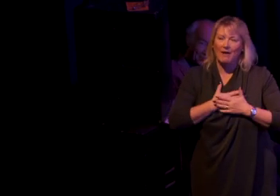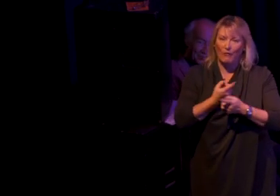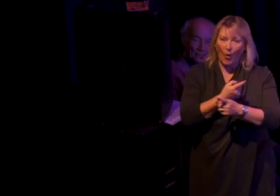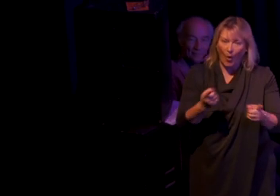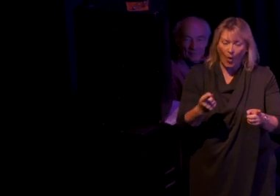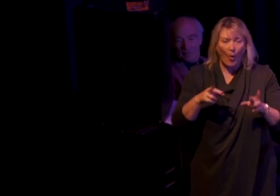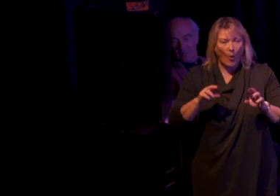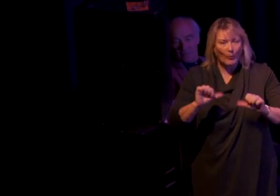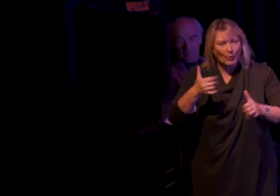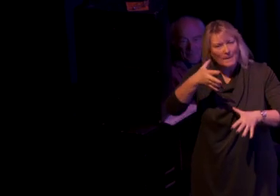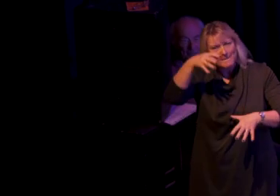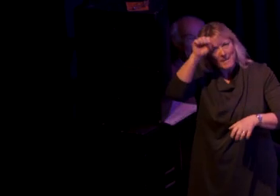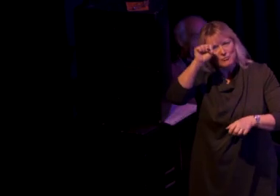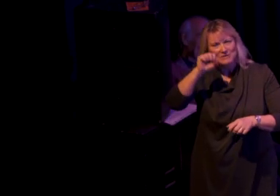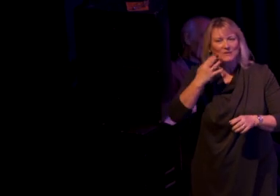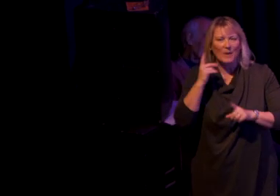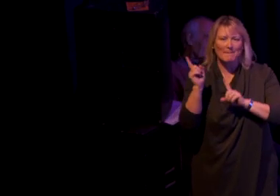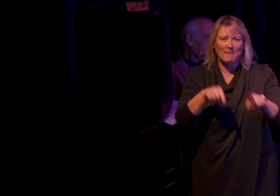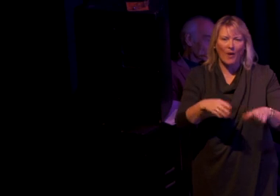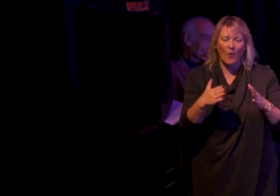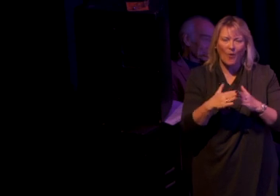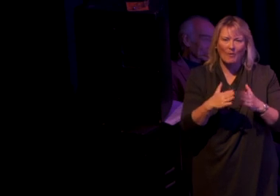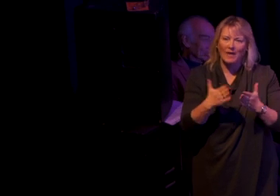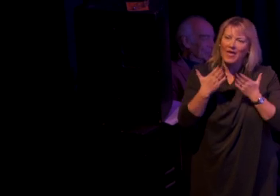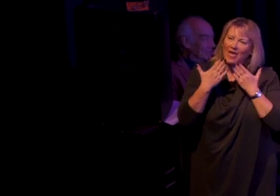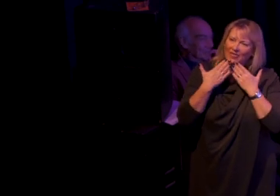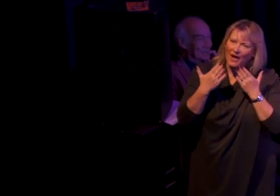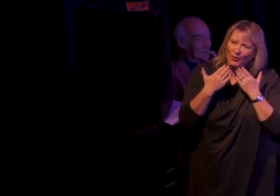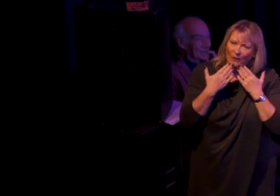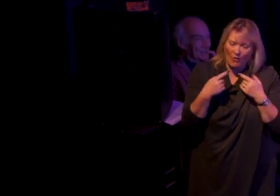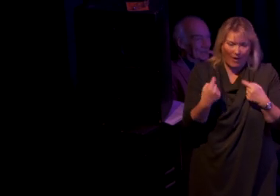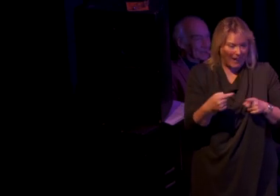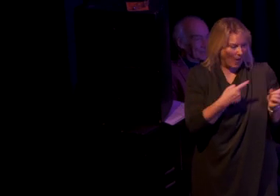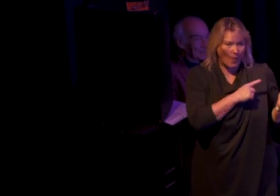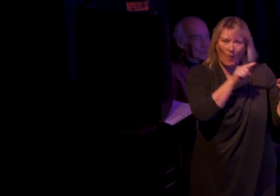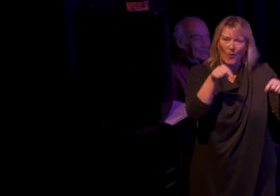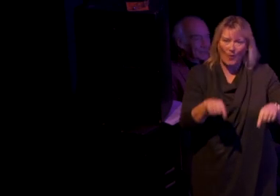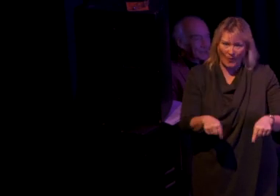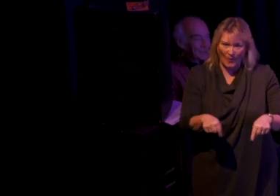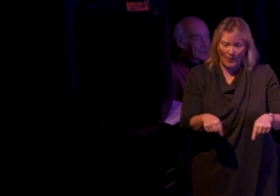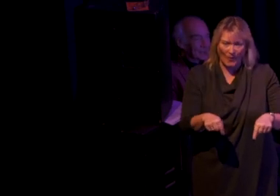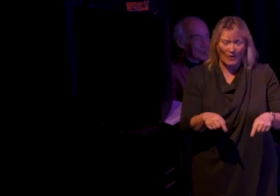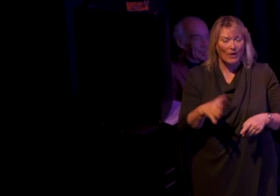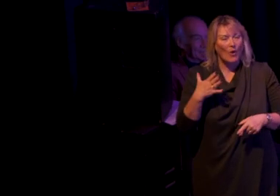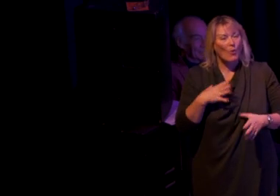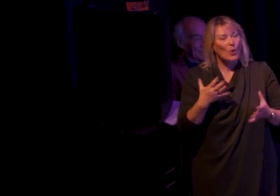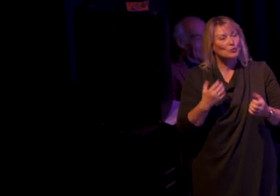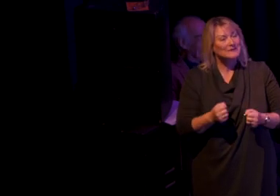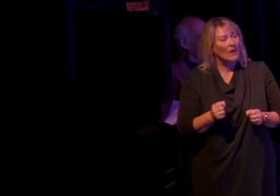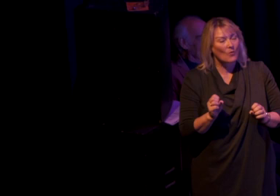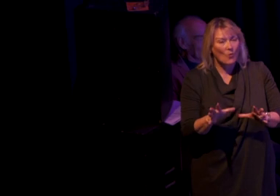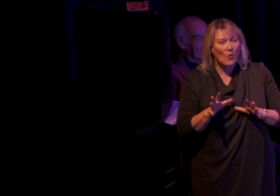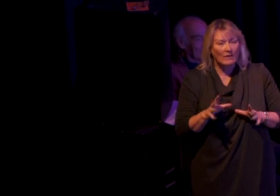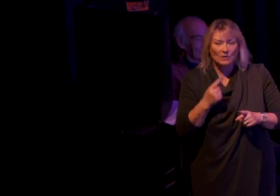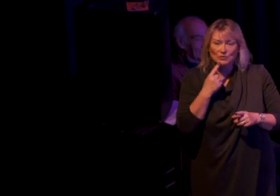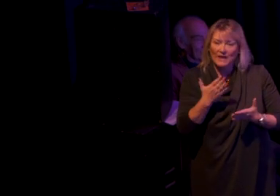take a lot of memories back home. Thank you for having us. And I want to take this wonderful moment to